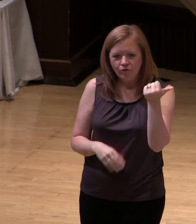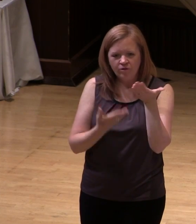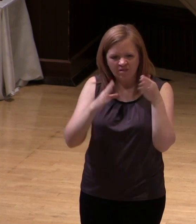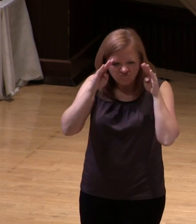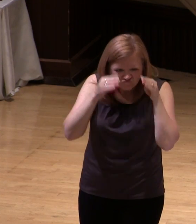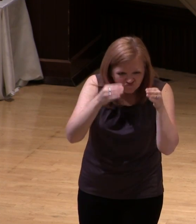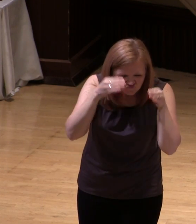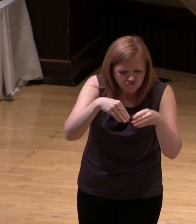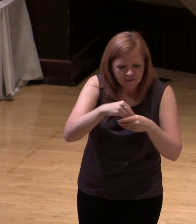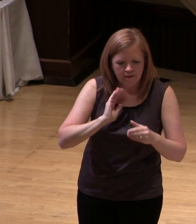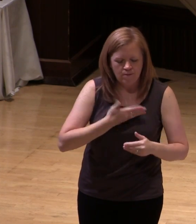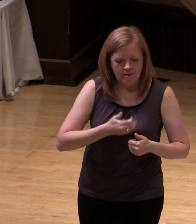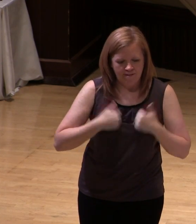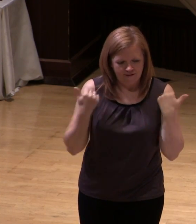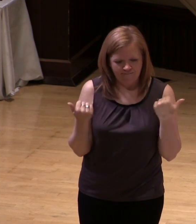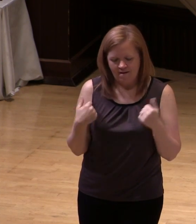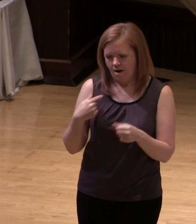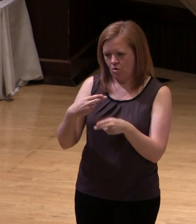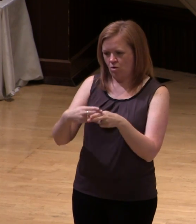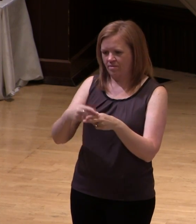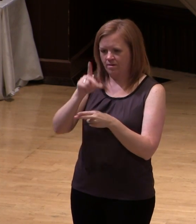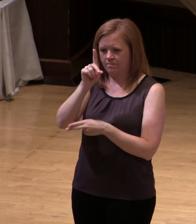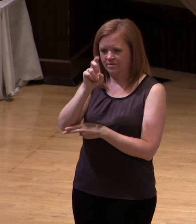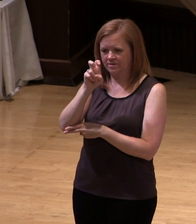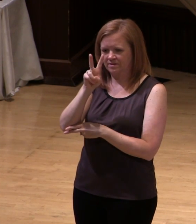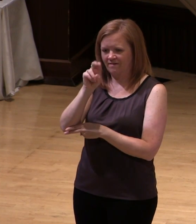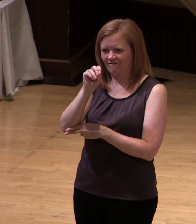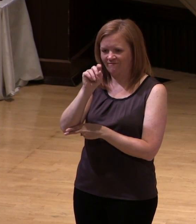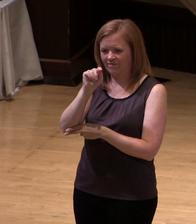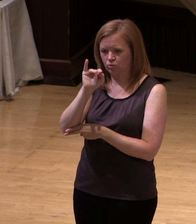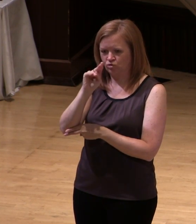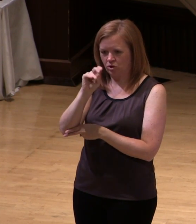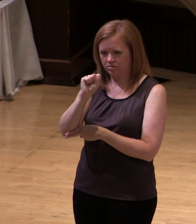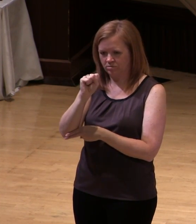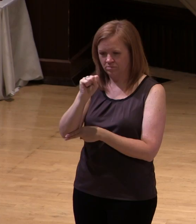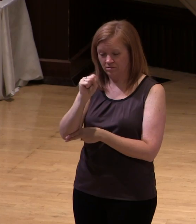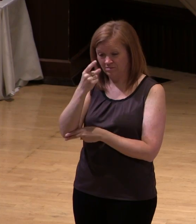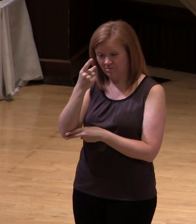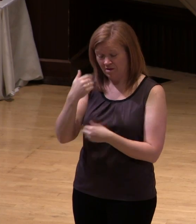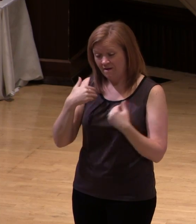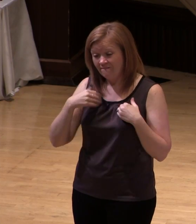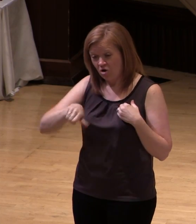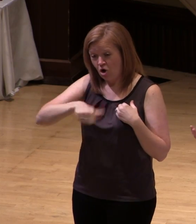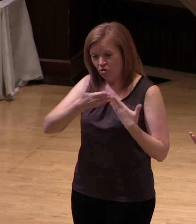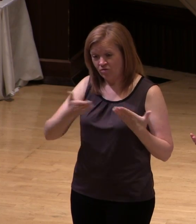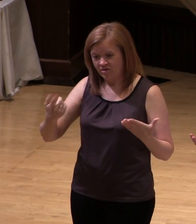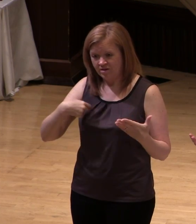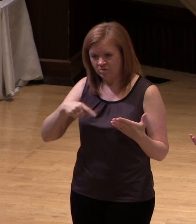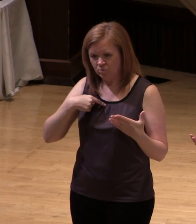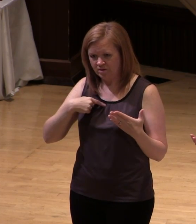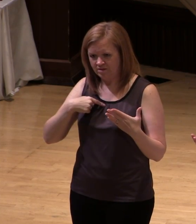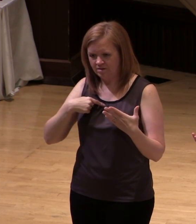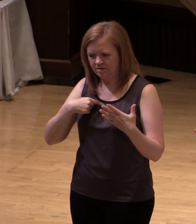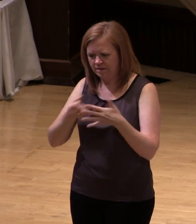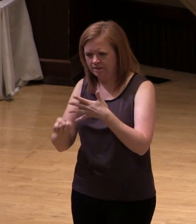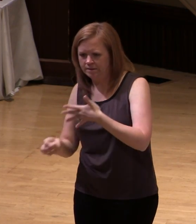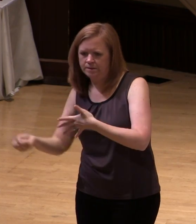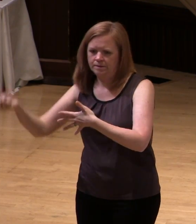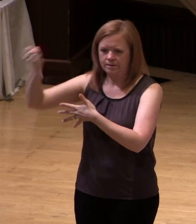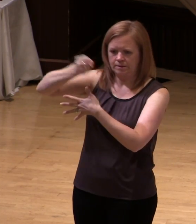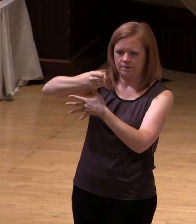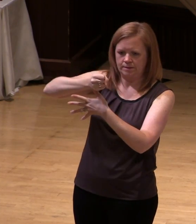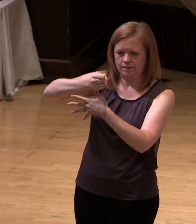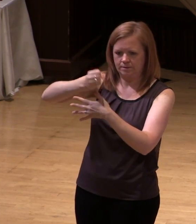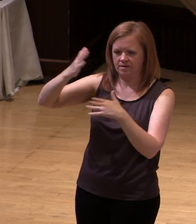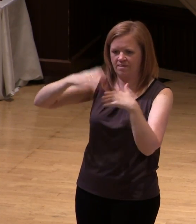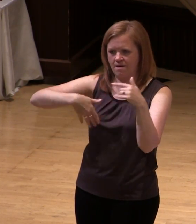life. And I call them devotions because we do have other things that we give priority to over God.